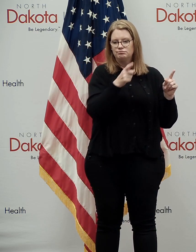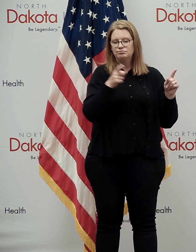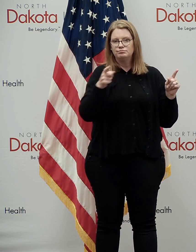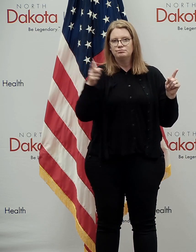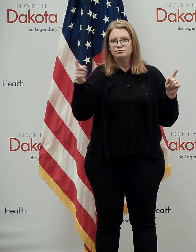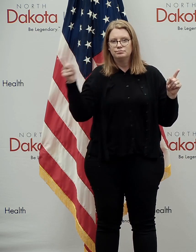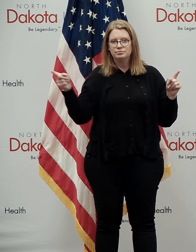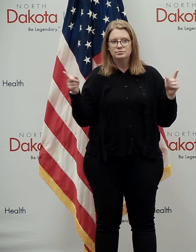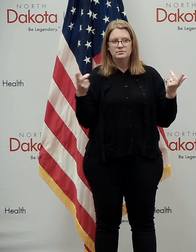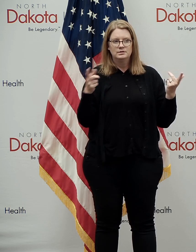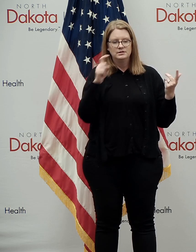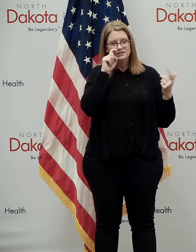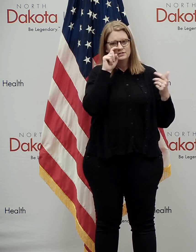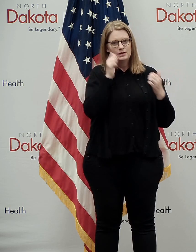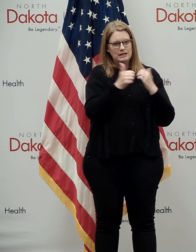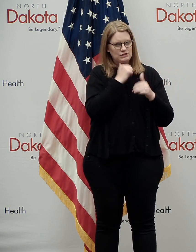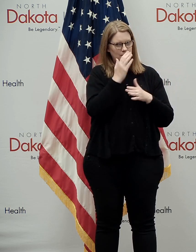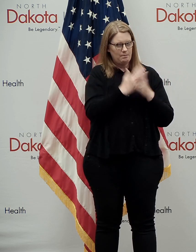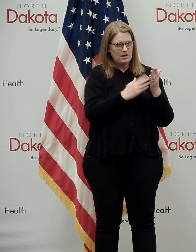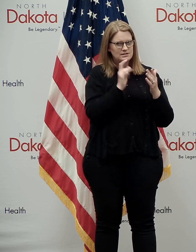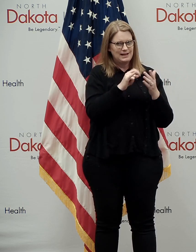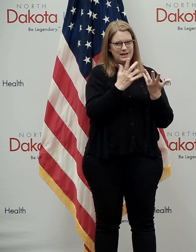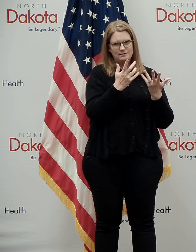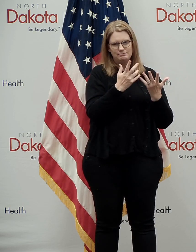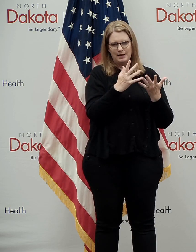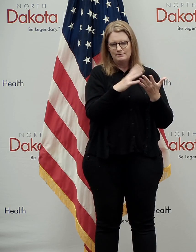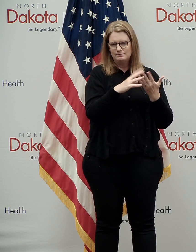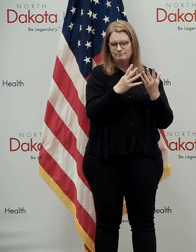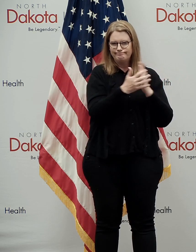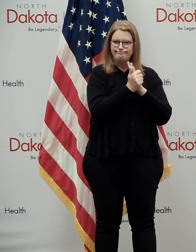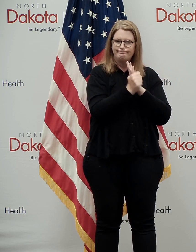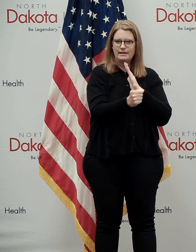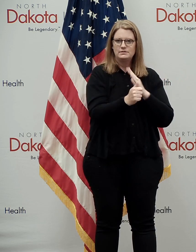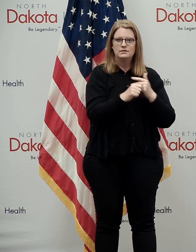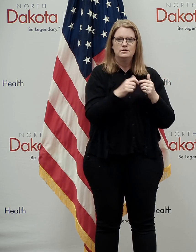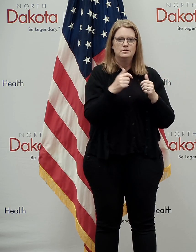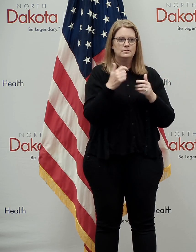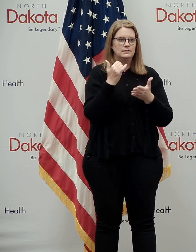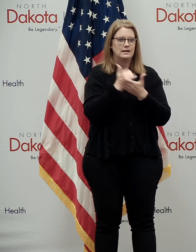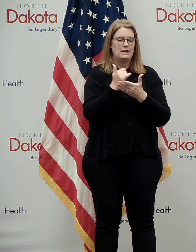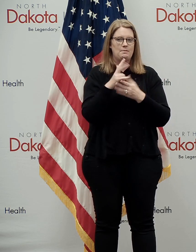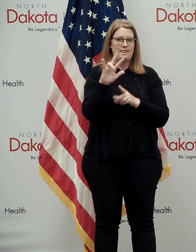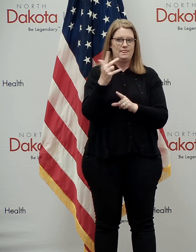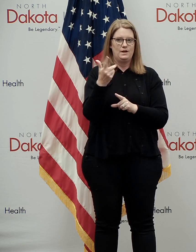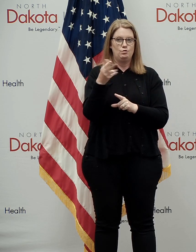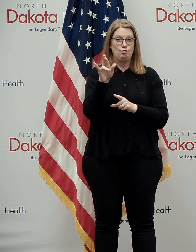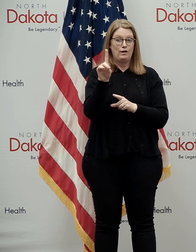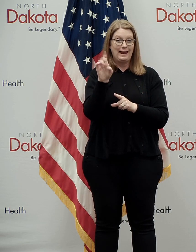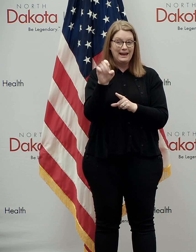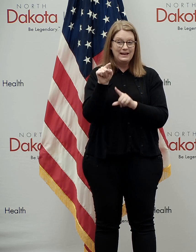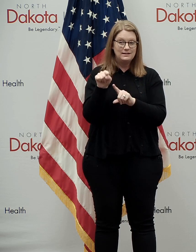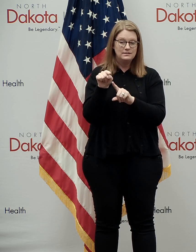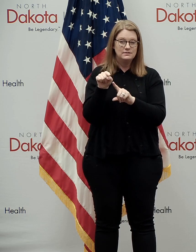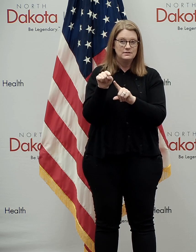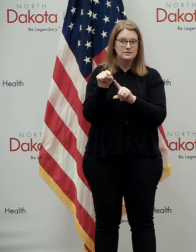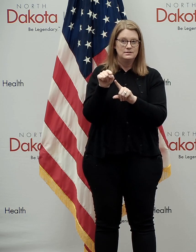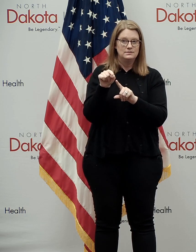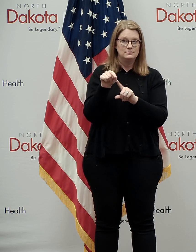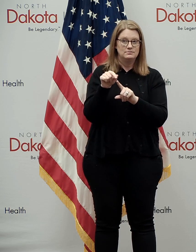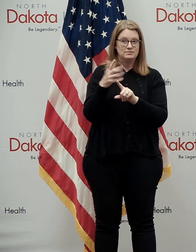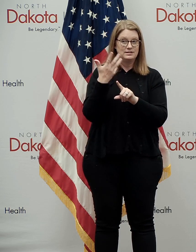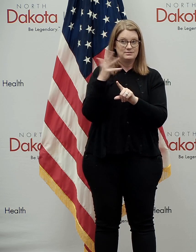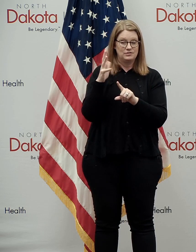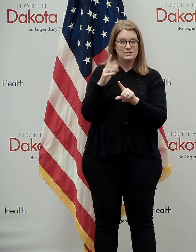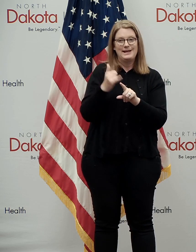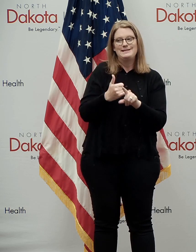of each of the elements. So actually, it can help students that are in third grade, but are actually accomplished at third grade math